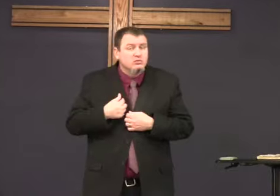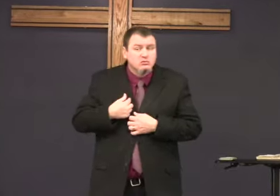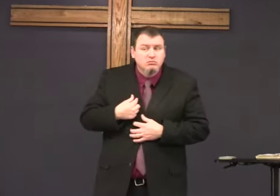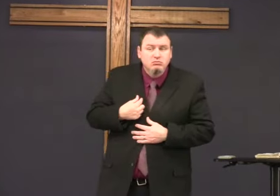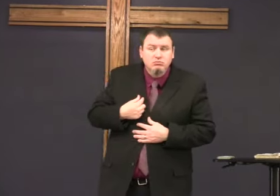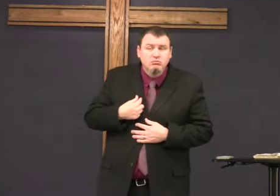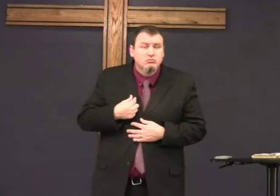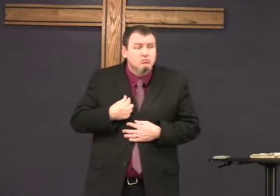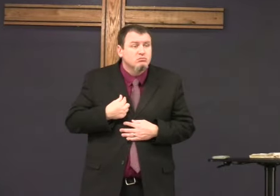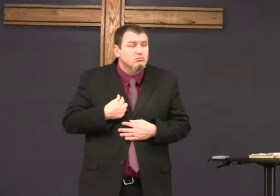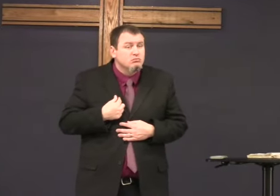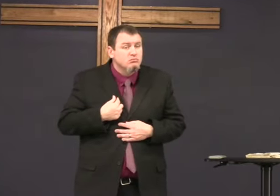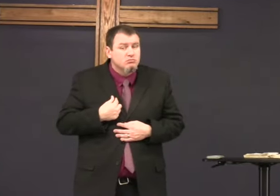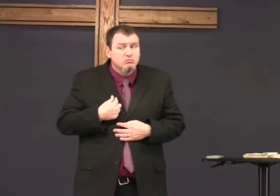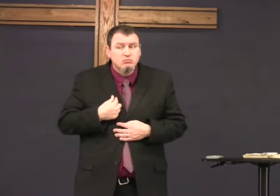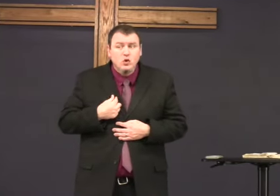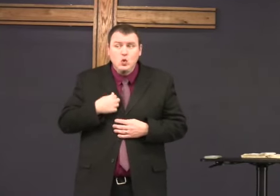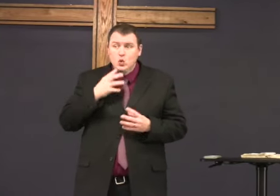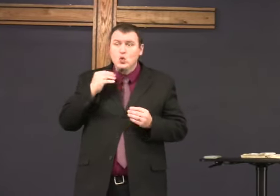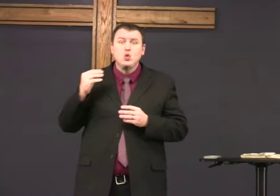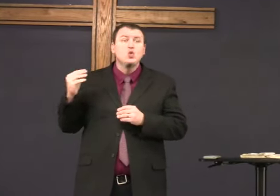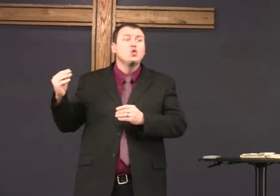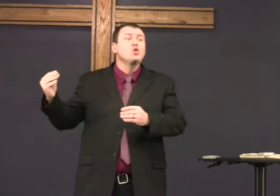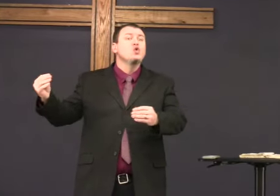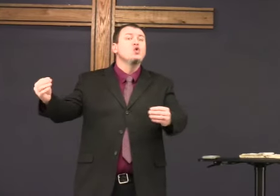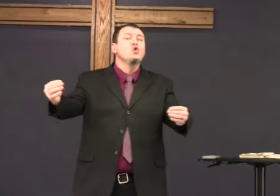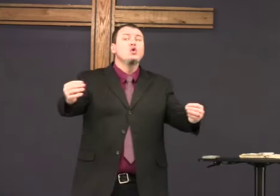You know, I've experienced this.